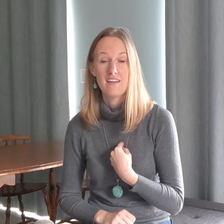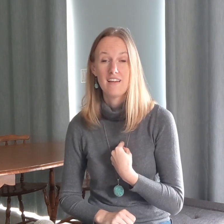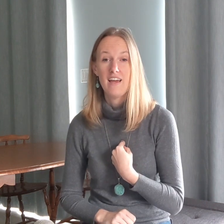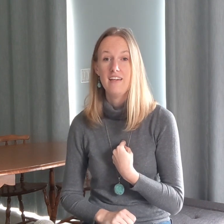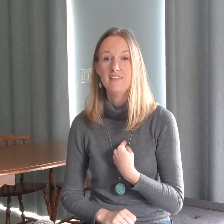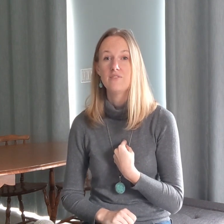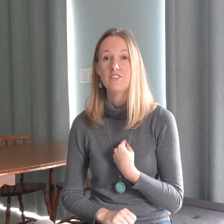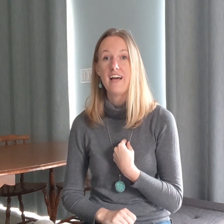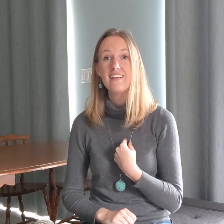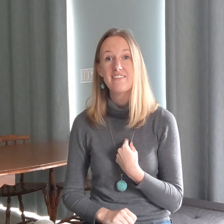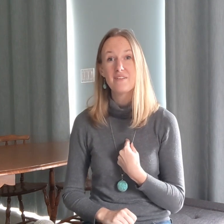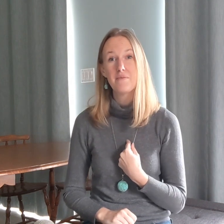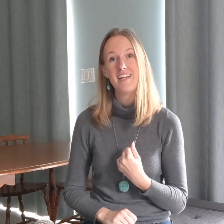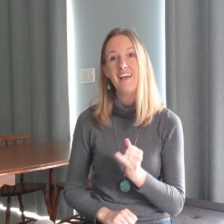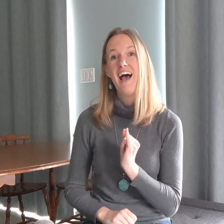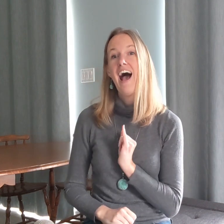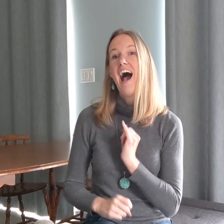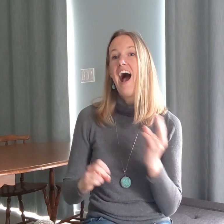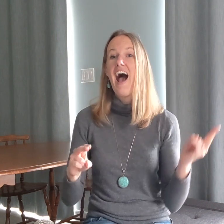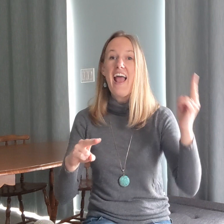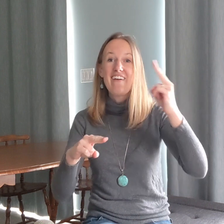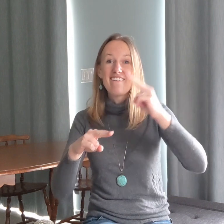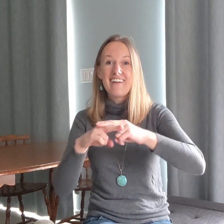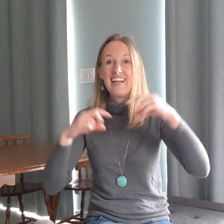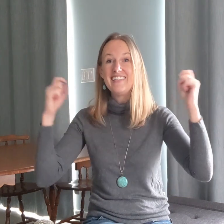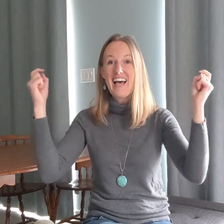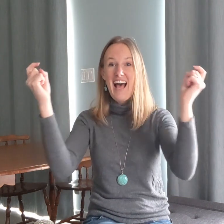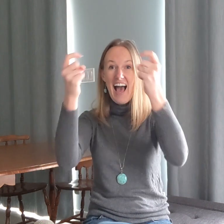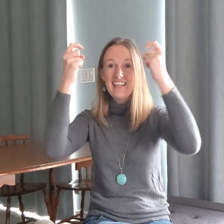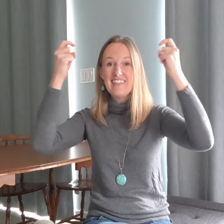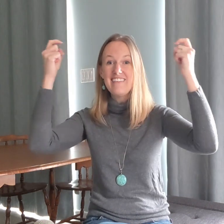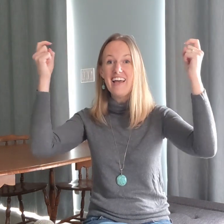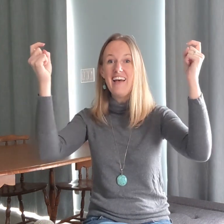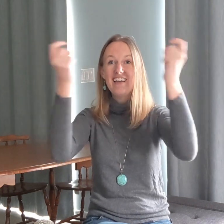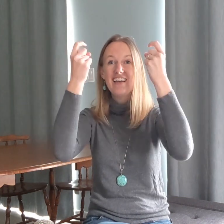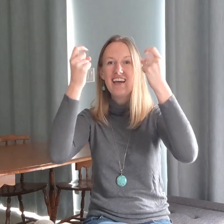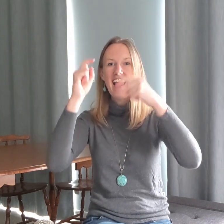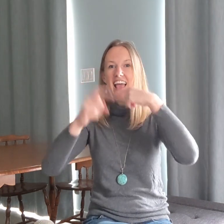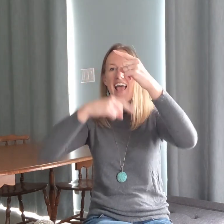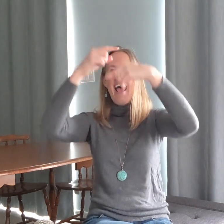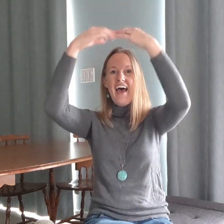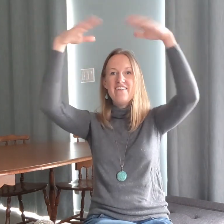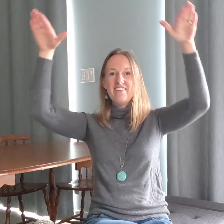Okay so we'll do that line from the beginning. I raise a hallelujah heaven